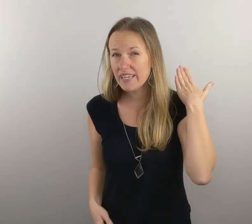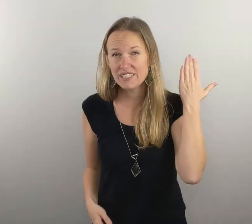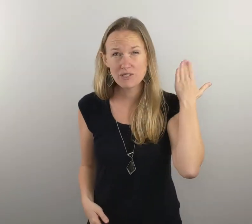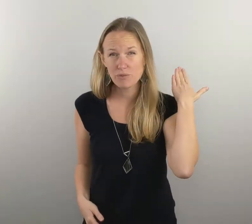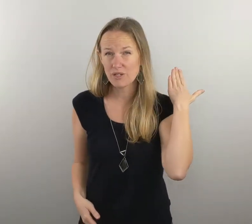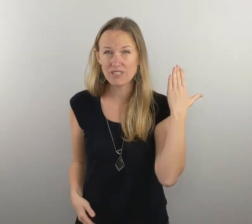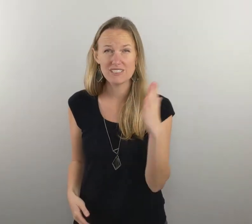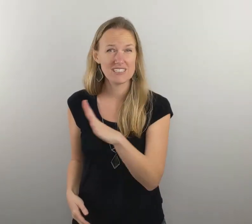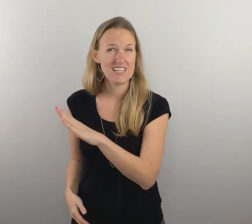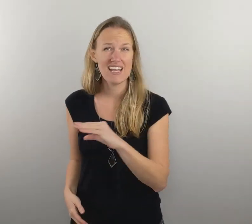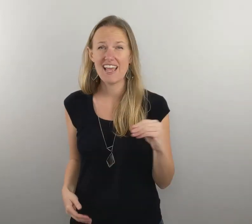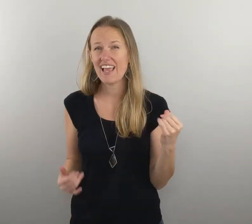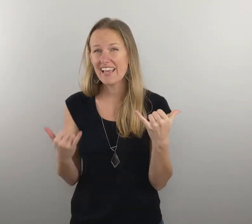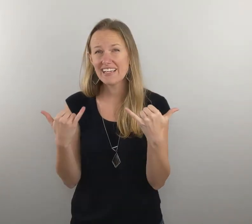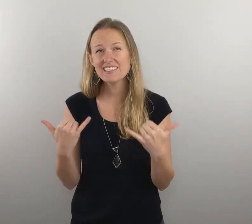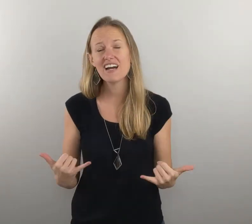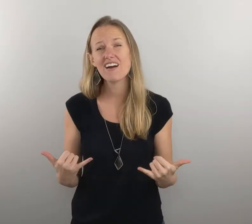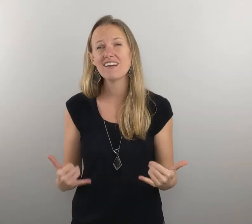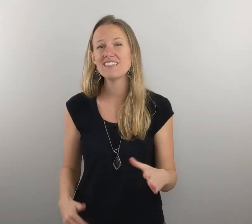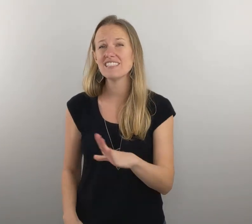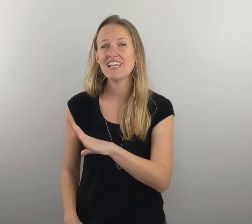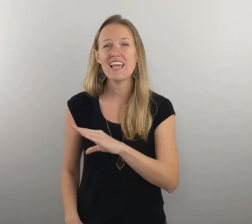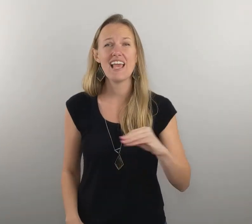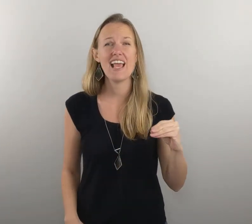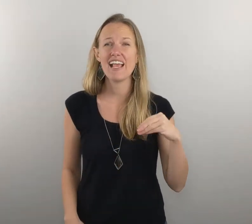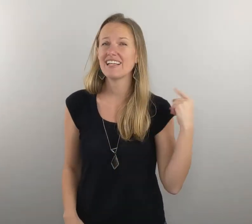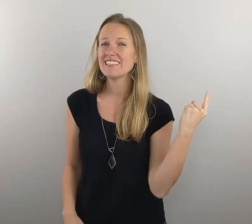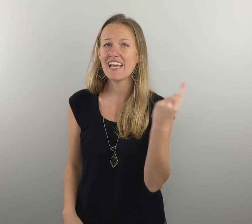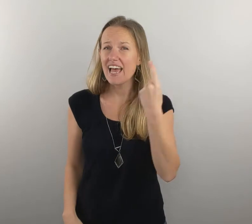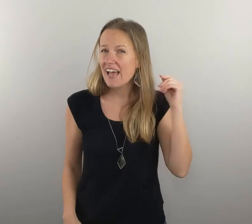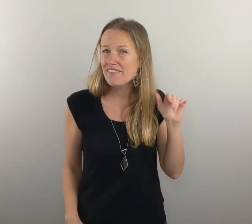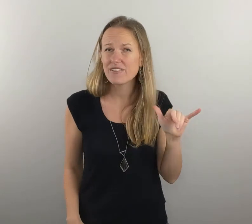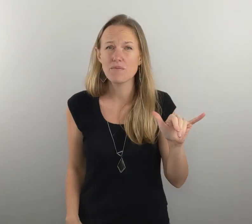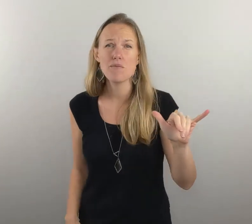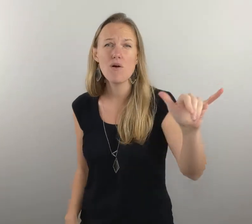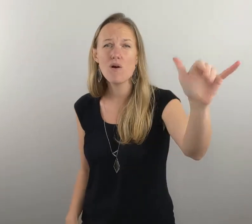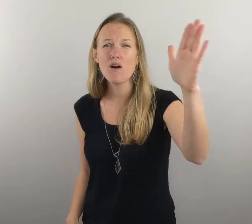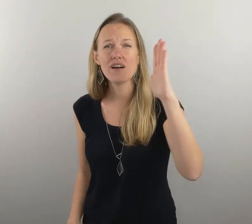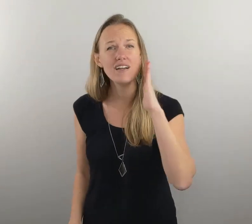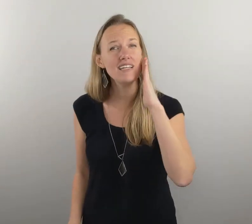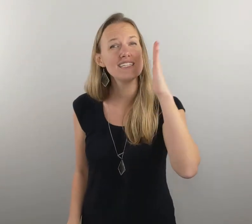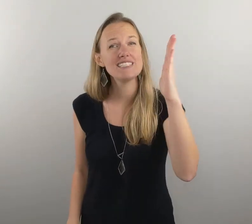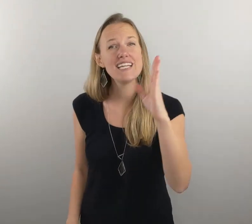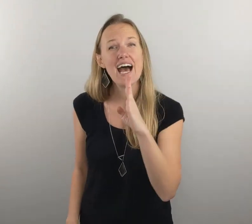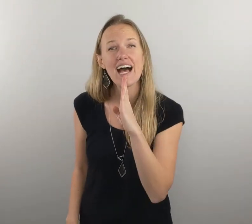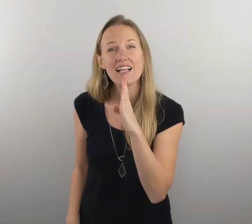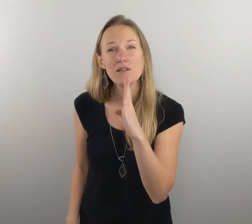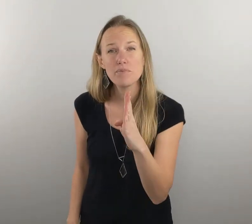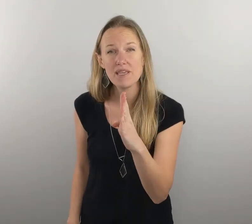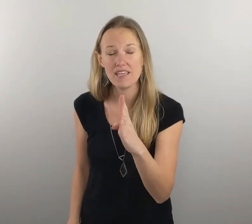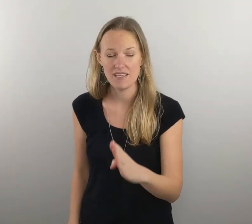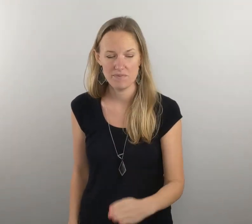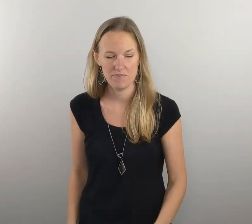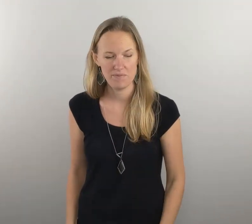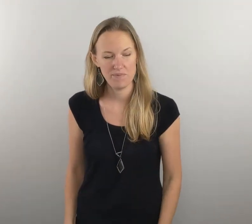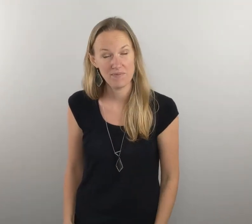which wert and art and evermore shall be.